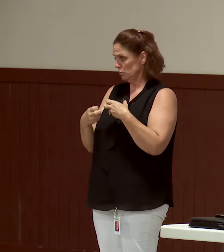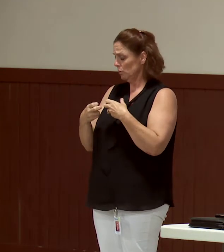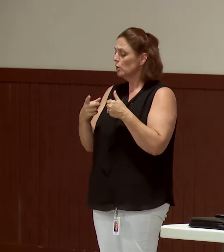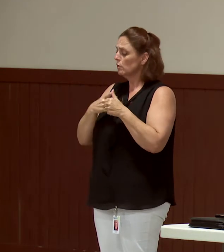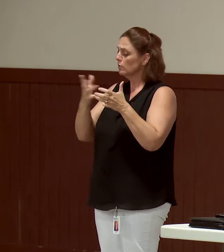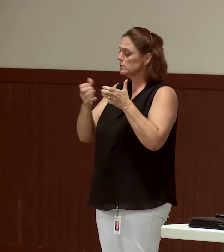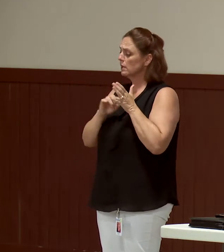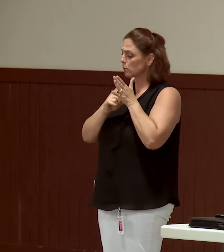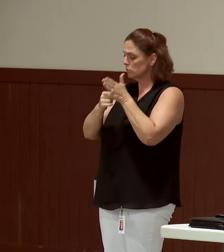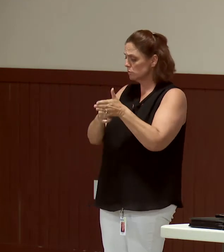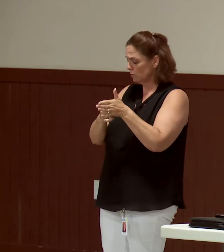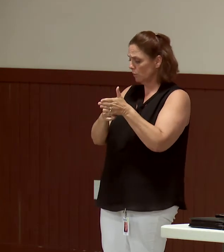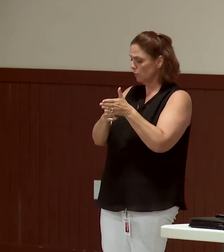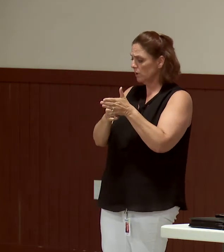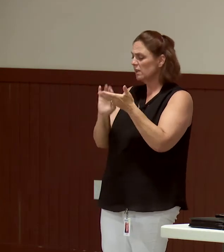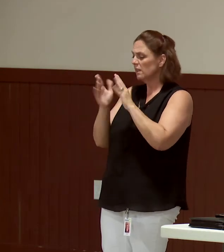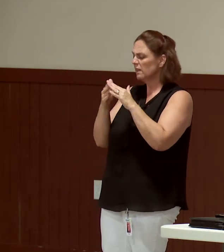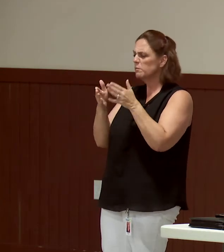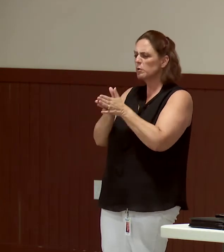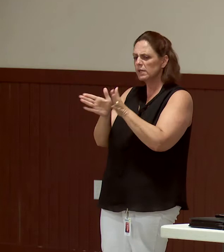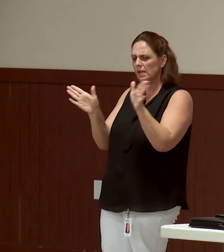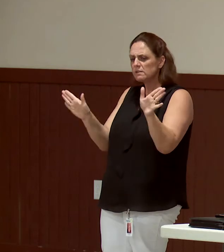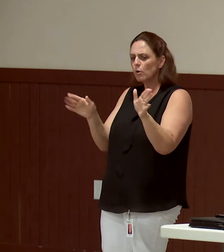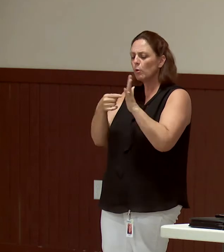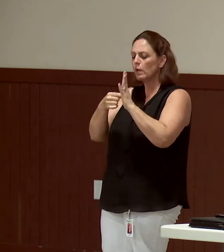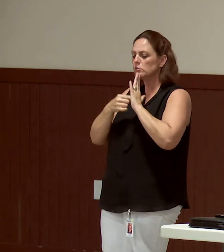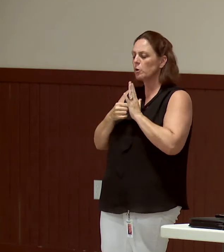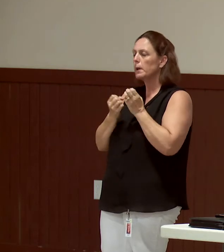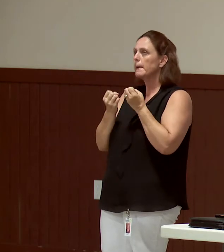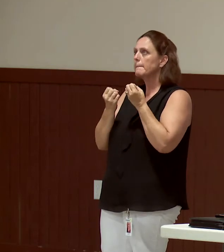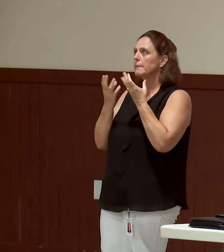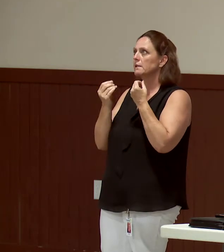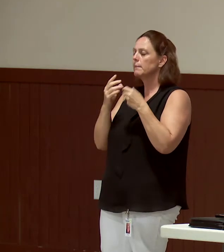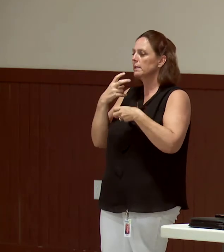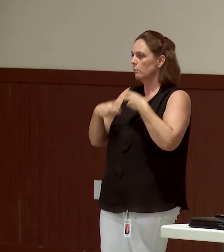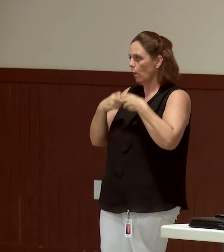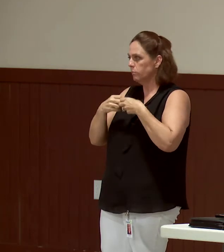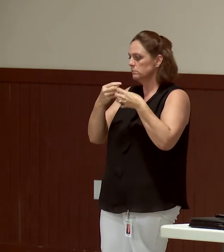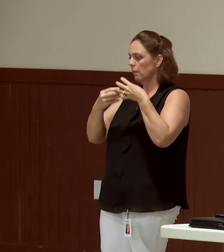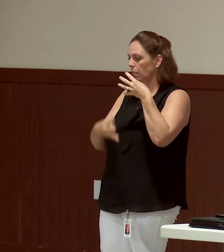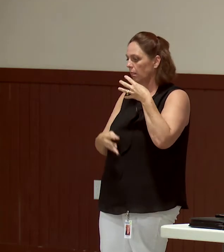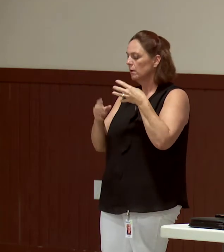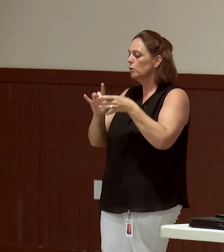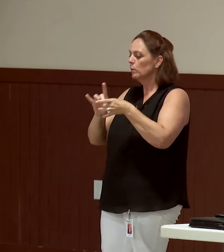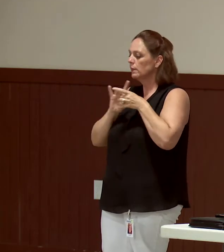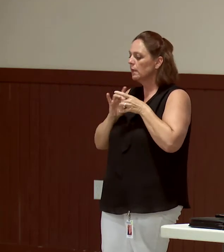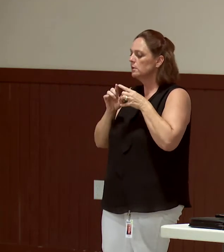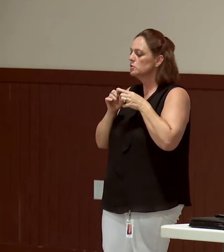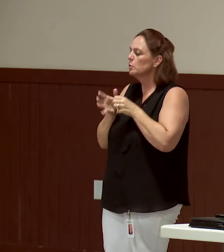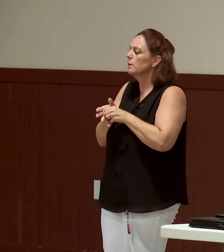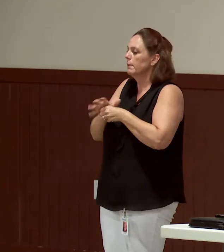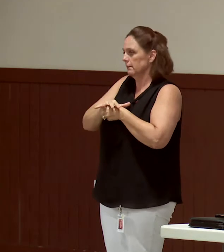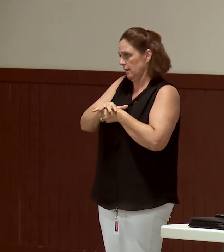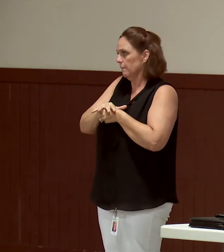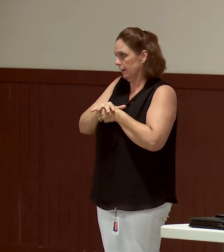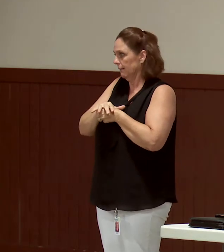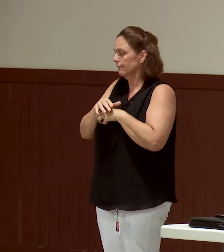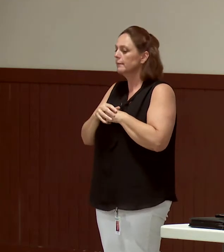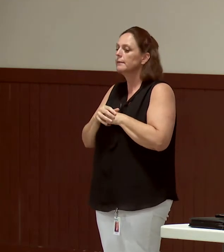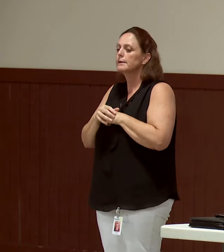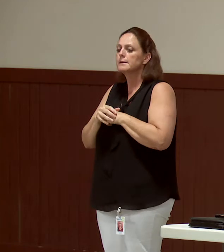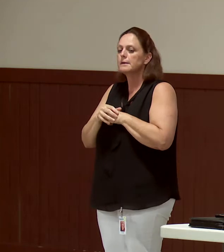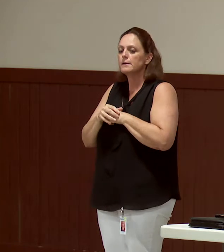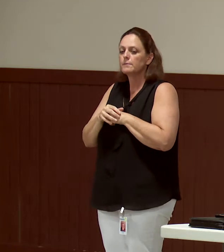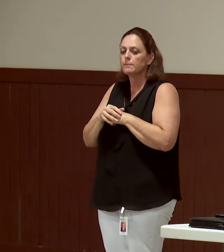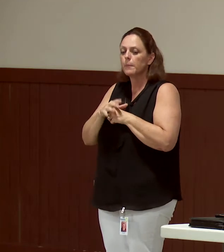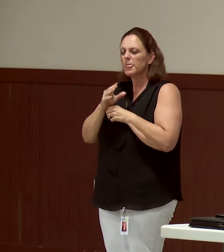that the community as a whole has pointed out many pervasive issues since the pandemic. A lot of that work's been done through LAP-AID, which